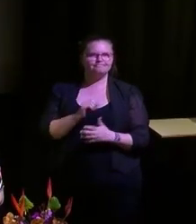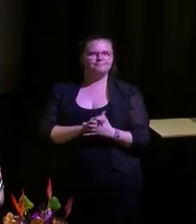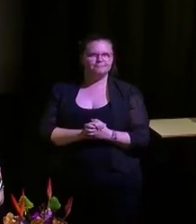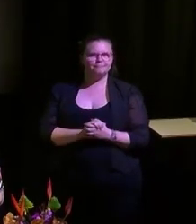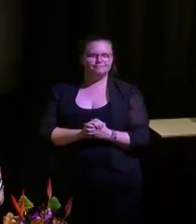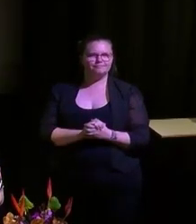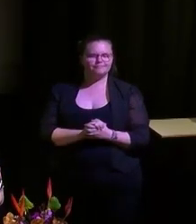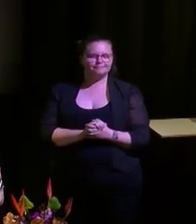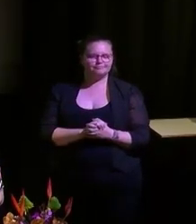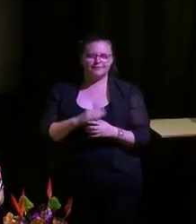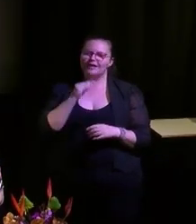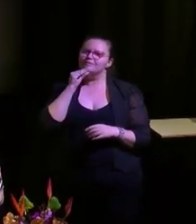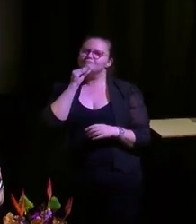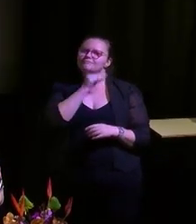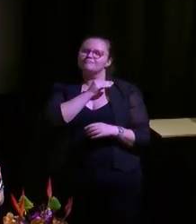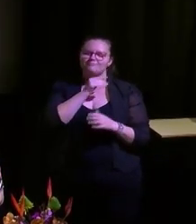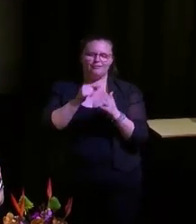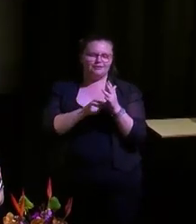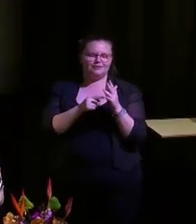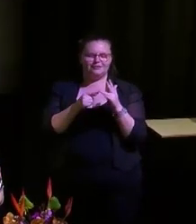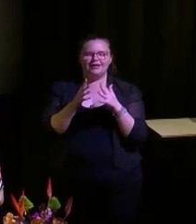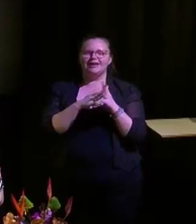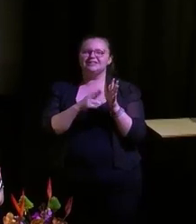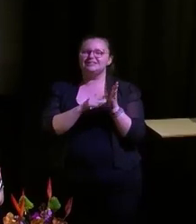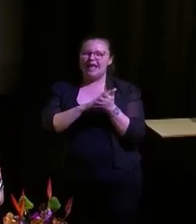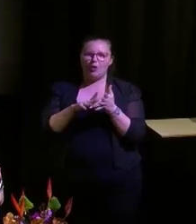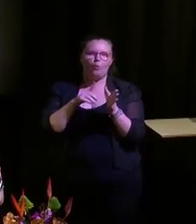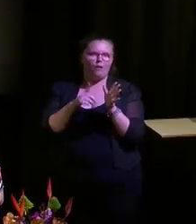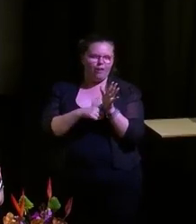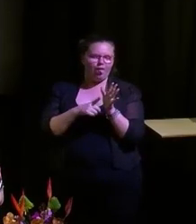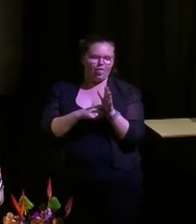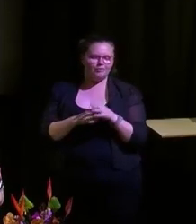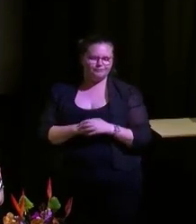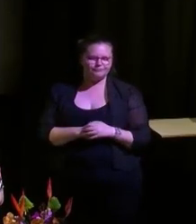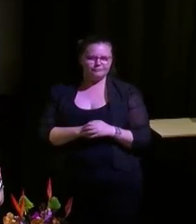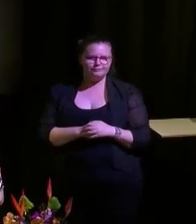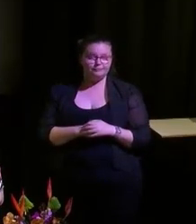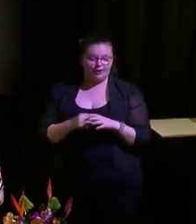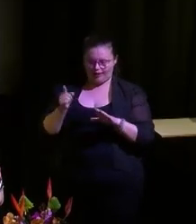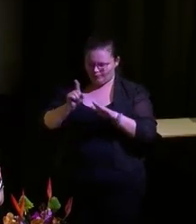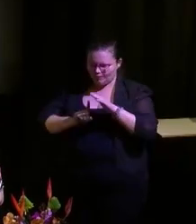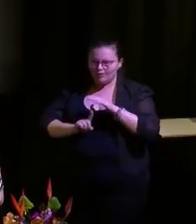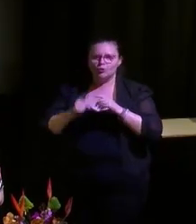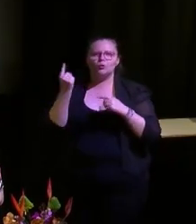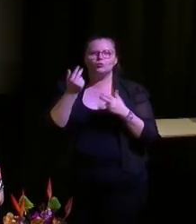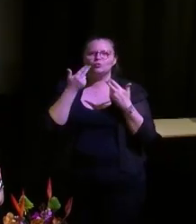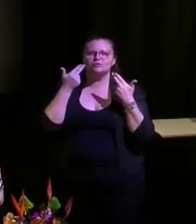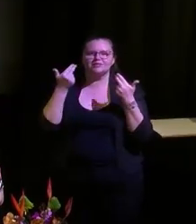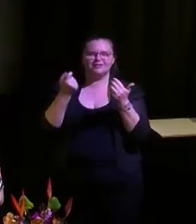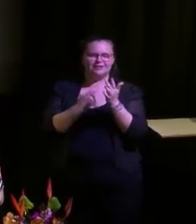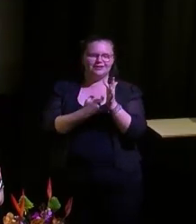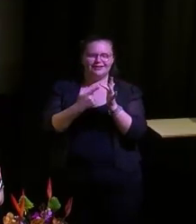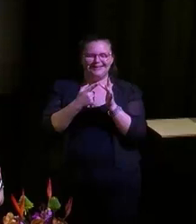The Melbourne Town Hall. It was just that. Then we walked in and who's singing?